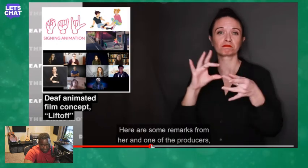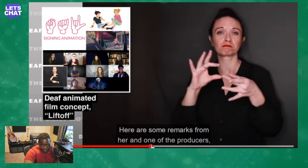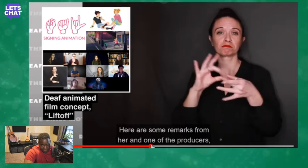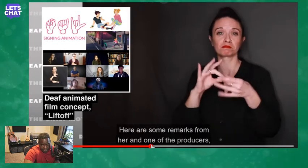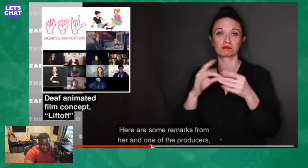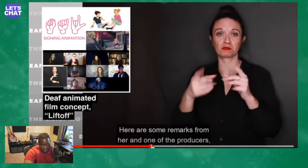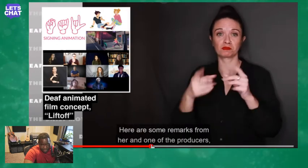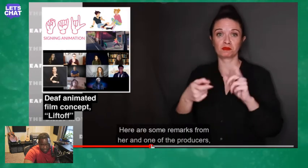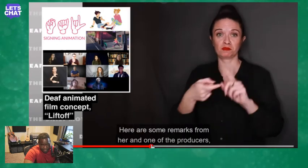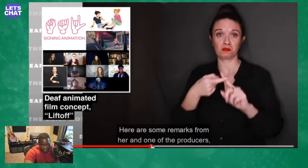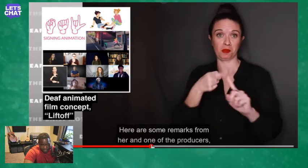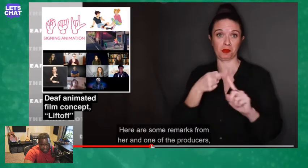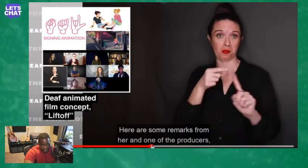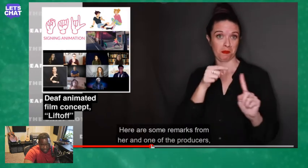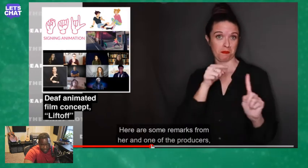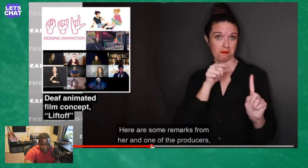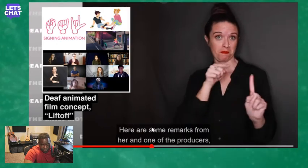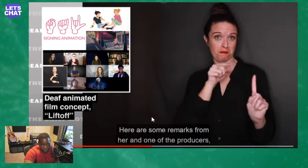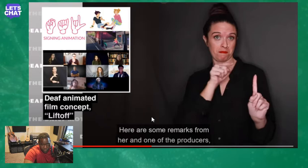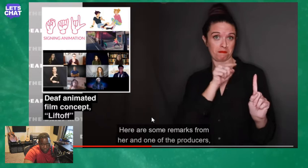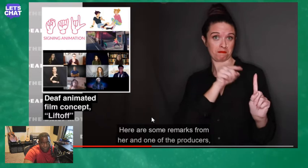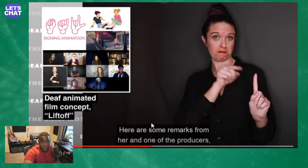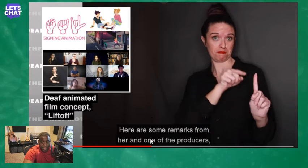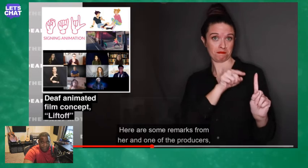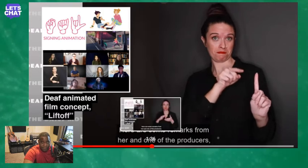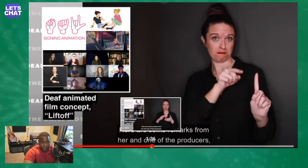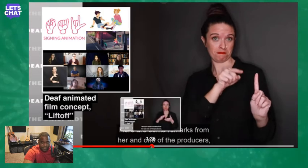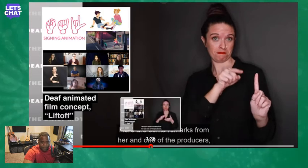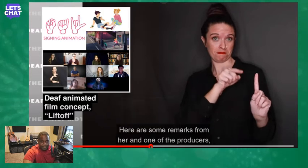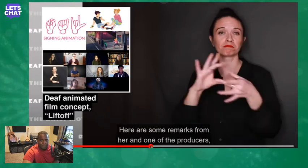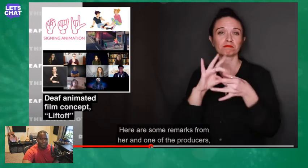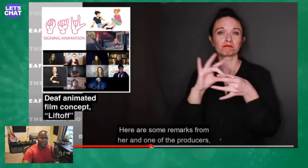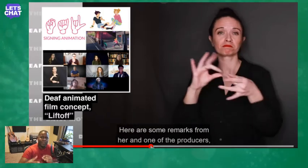Let me make sure. Some remarks. Ooh, from.